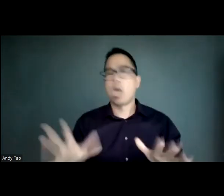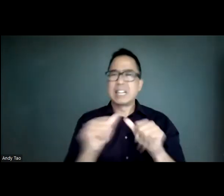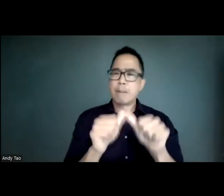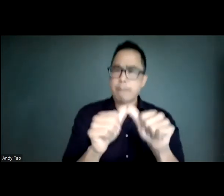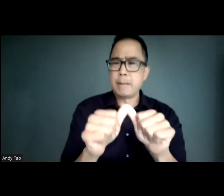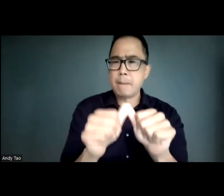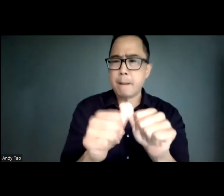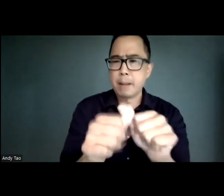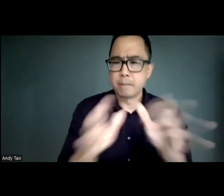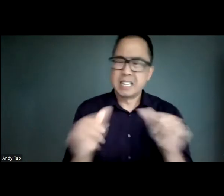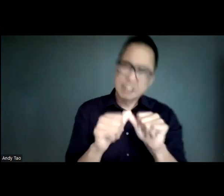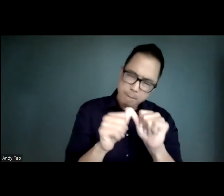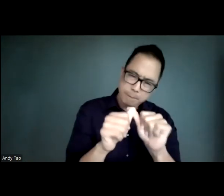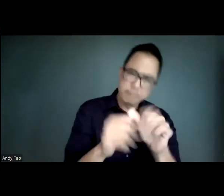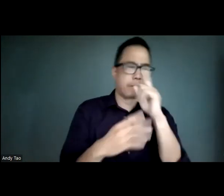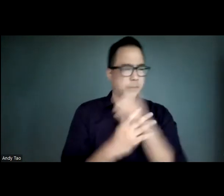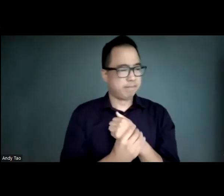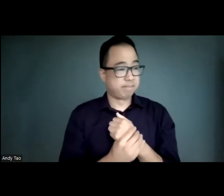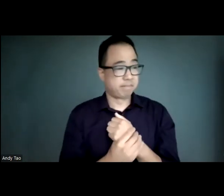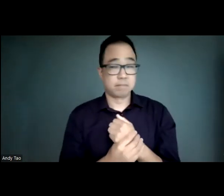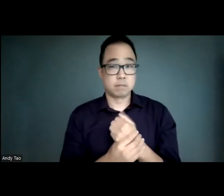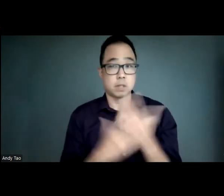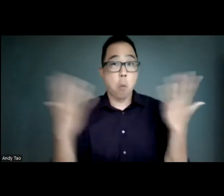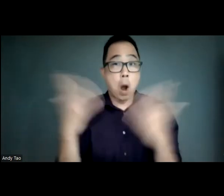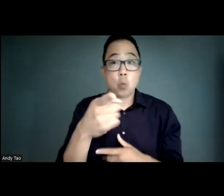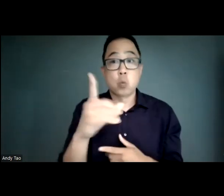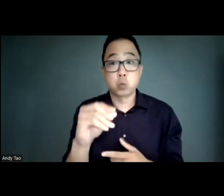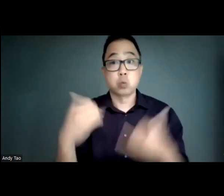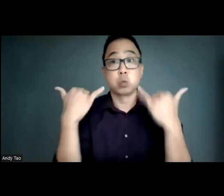masking, social distancing, do not let up.